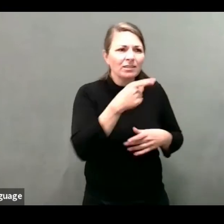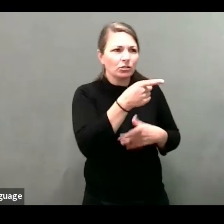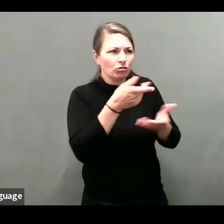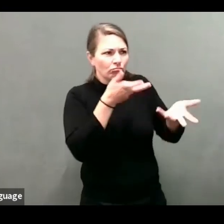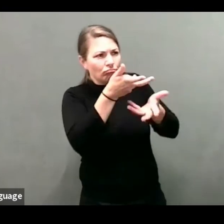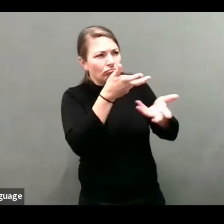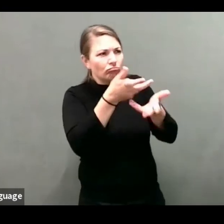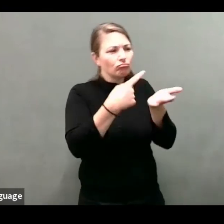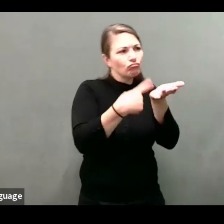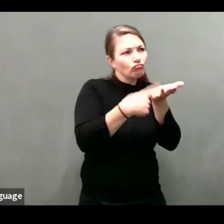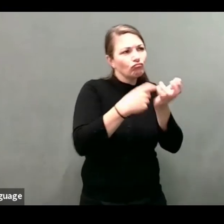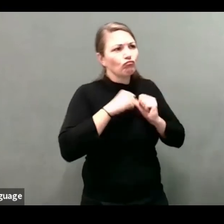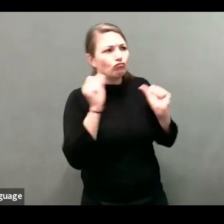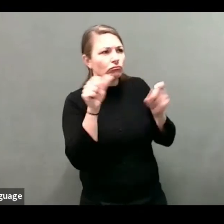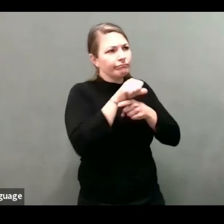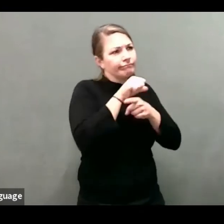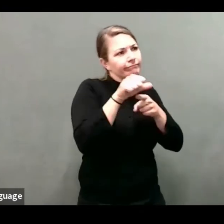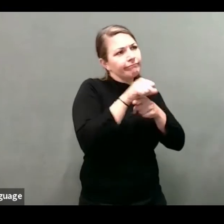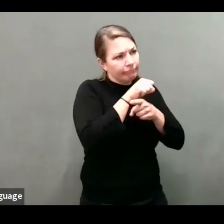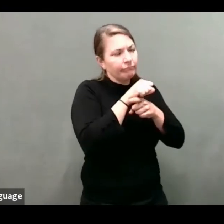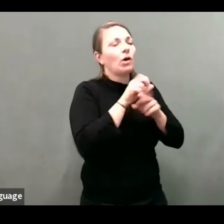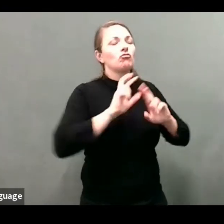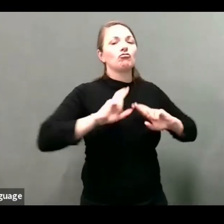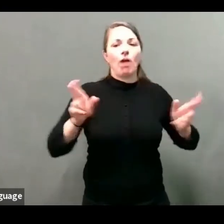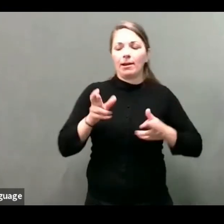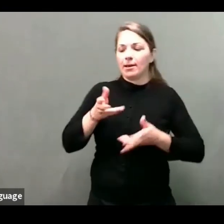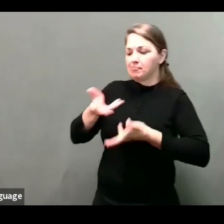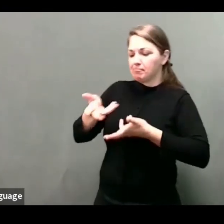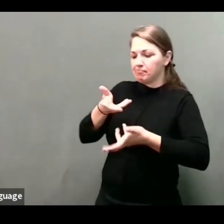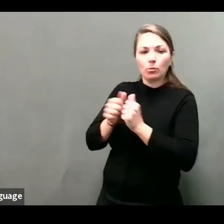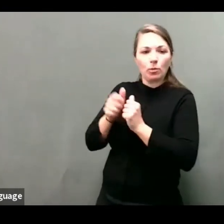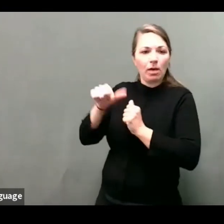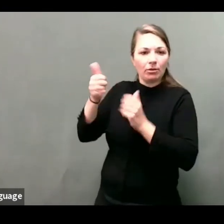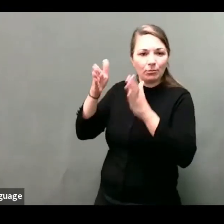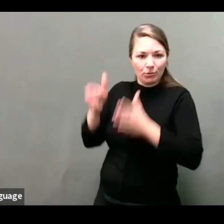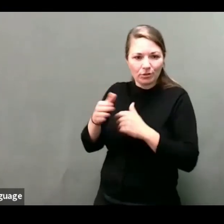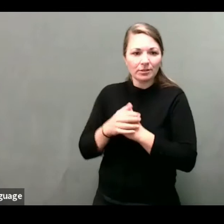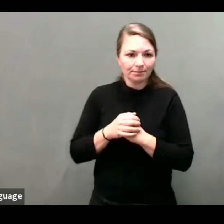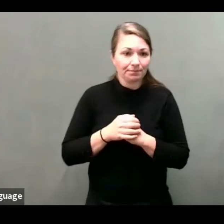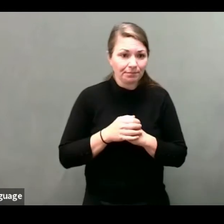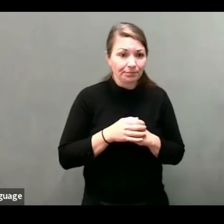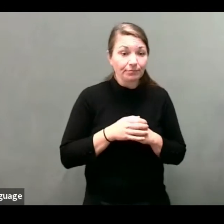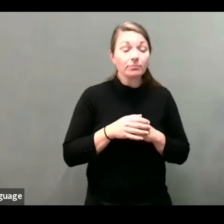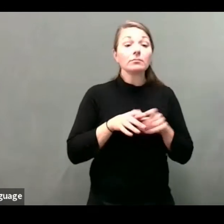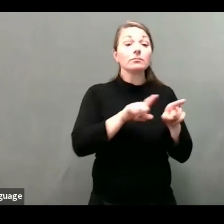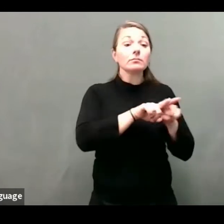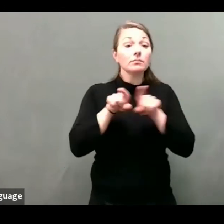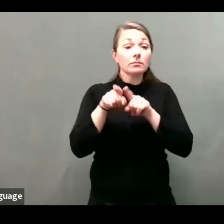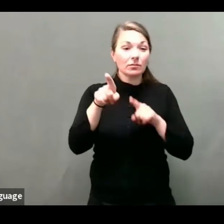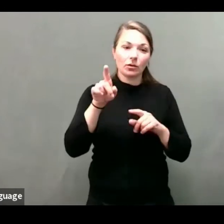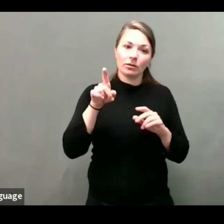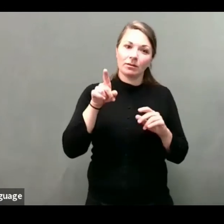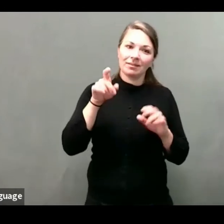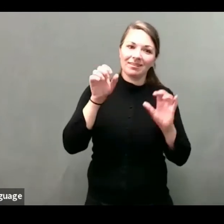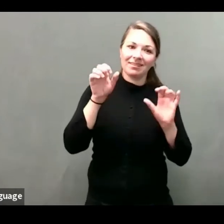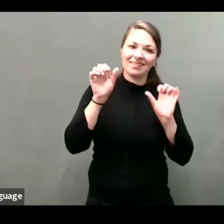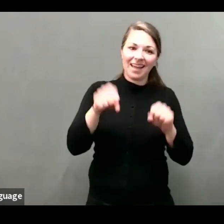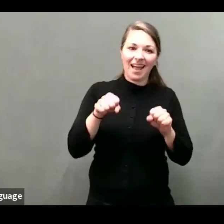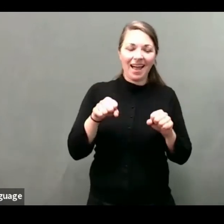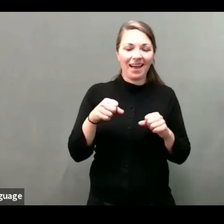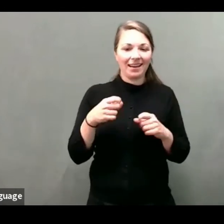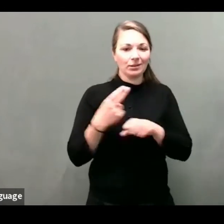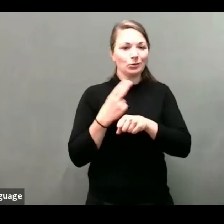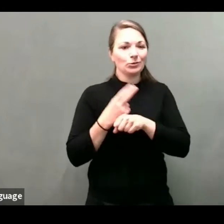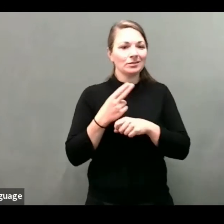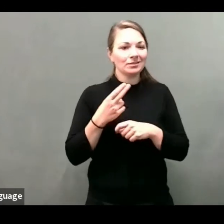conversations. And one other option is that you can make use of one of the other pre-recorded sessions in the summit, which is called